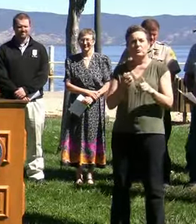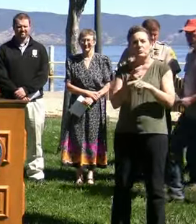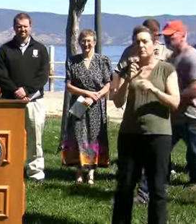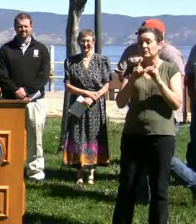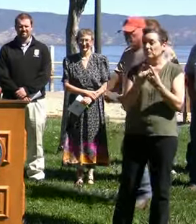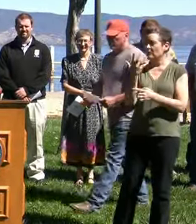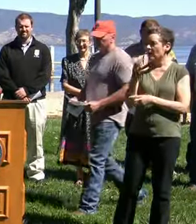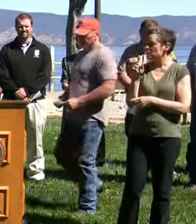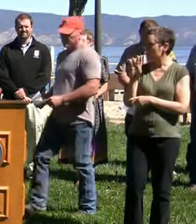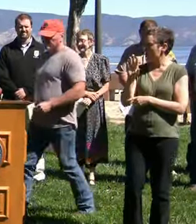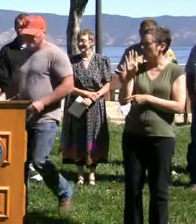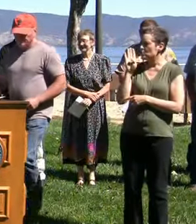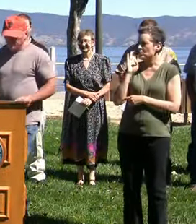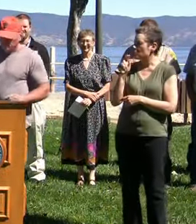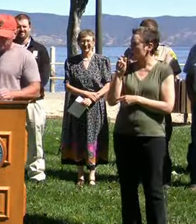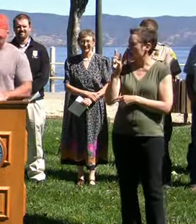so they told me that